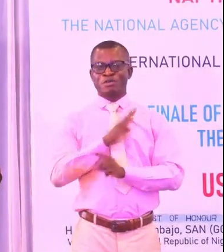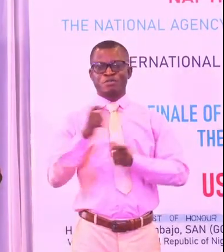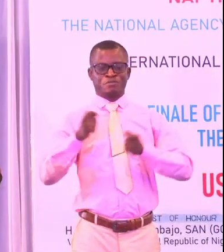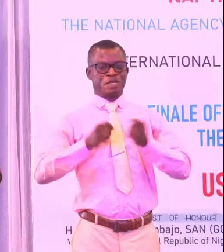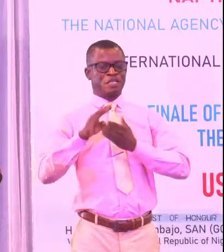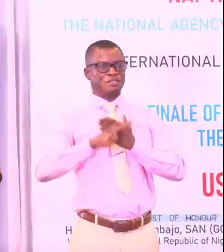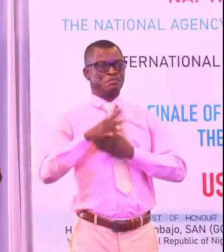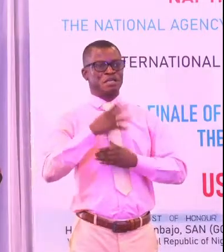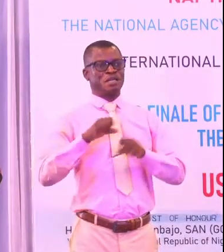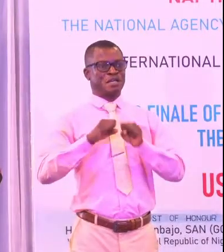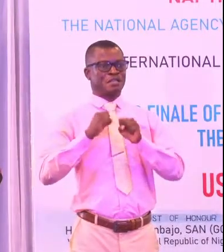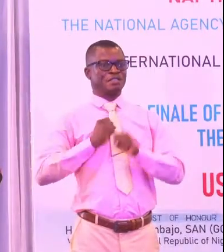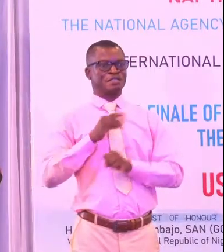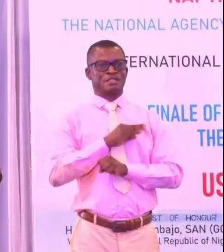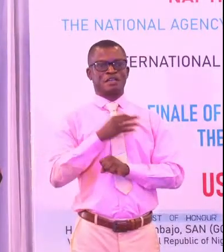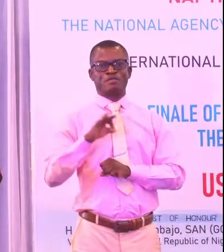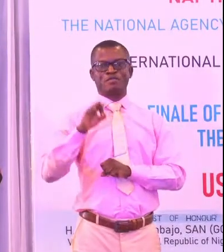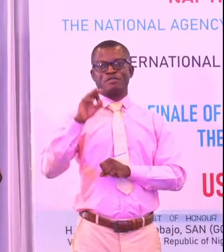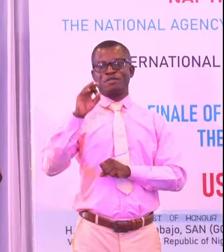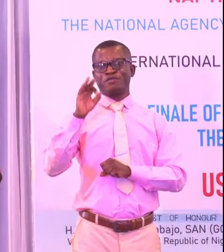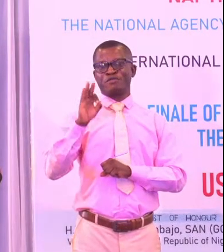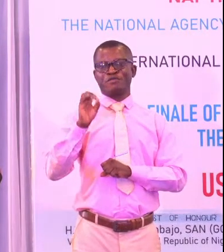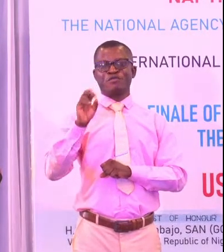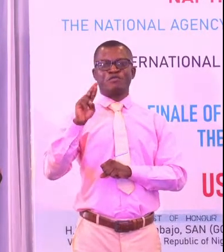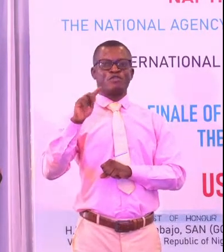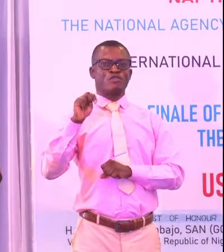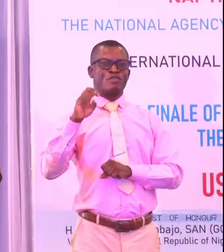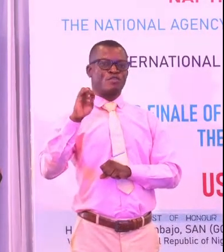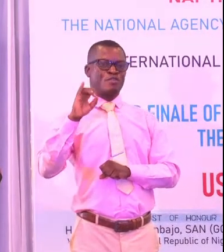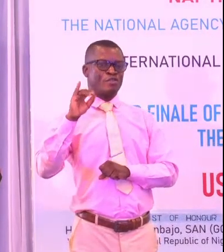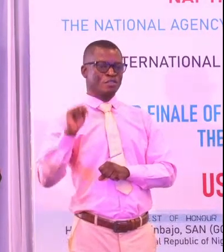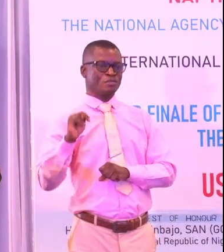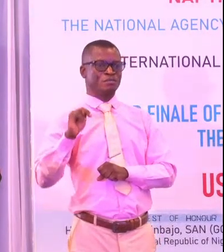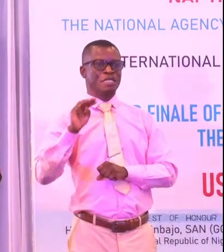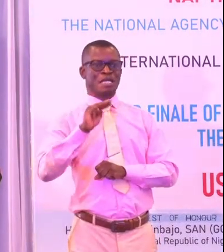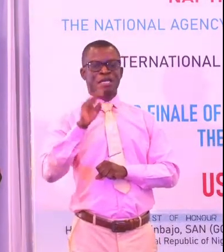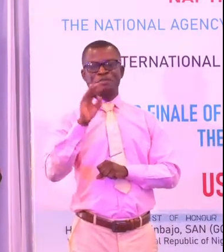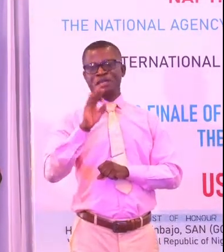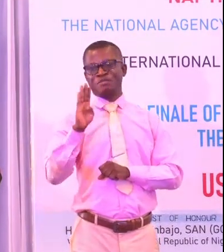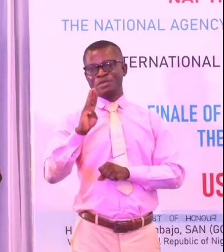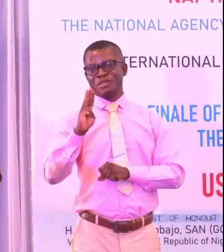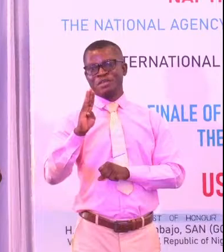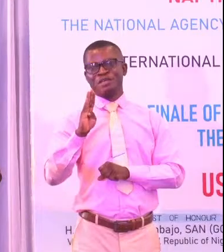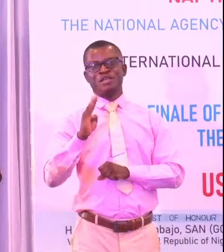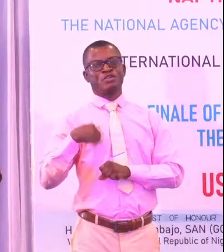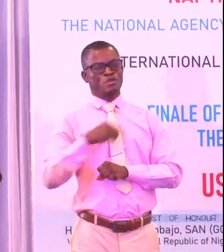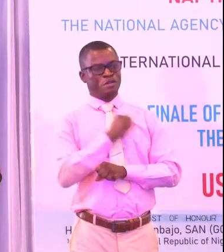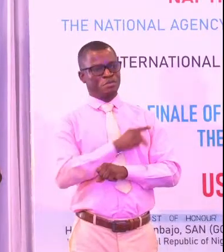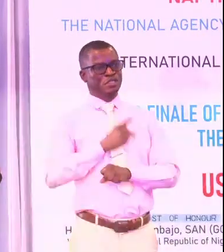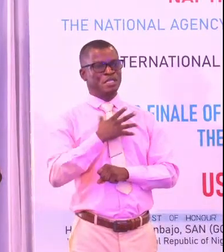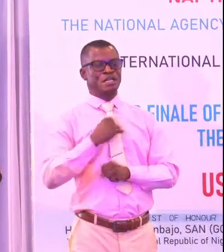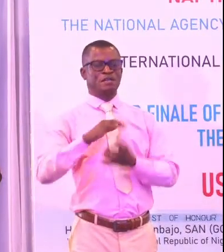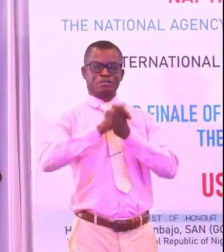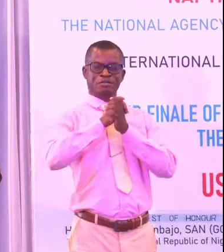staff of Fortem Microfinance Institution, appreciate and congratulate the DG, Dr. Fatima Waziri Aziz,